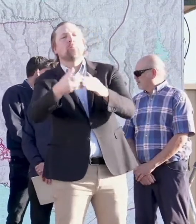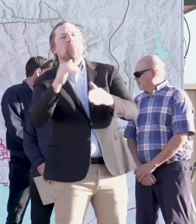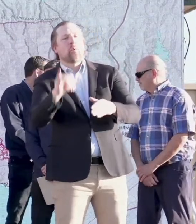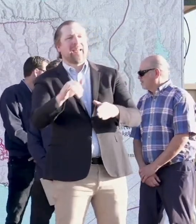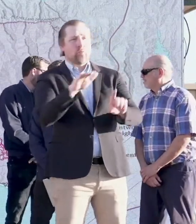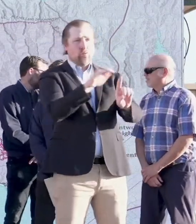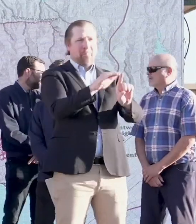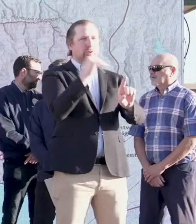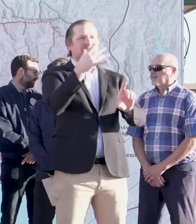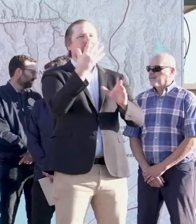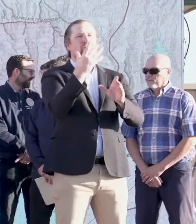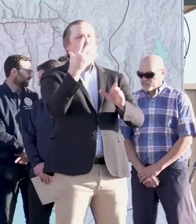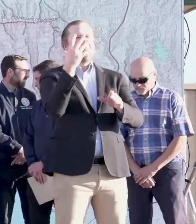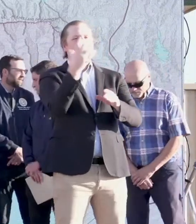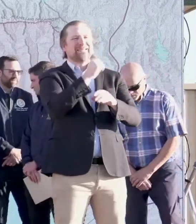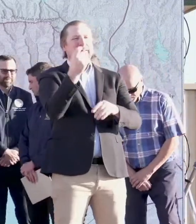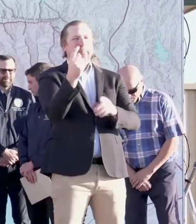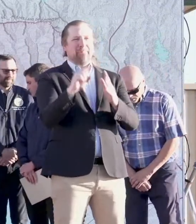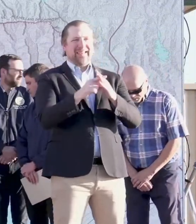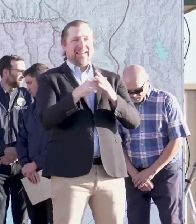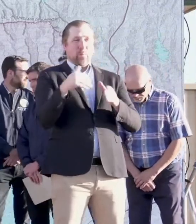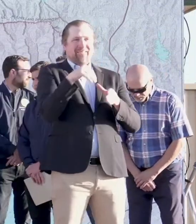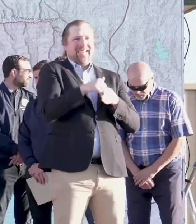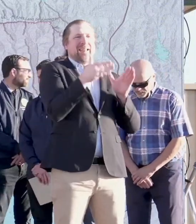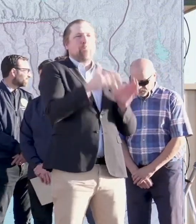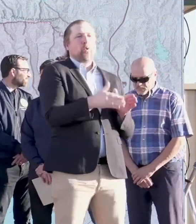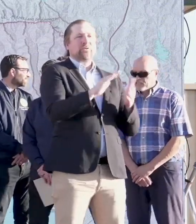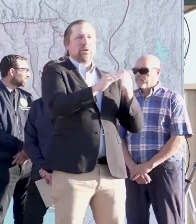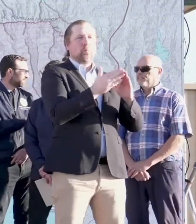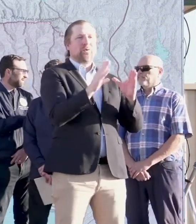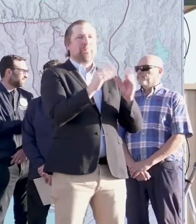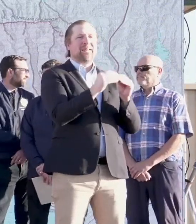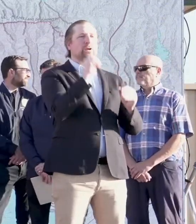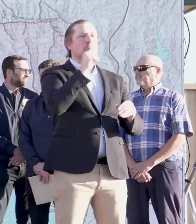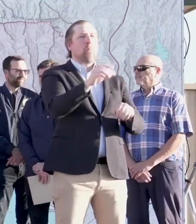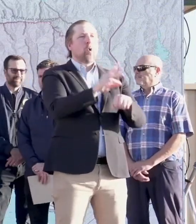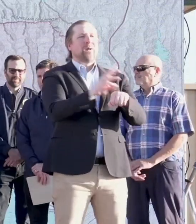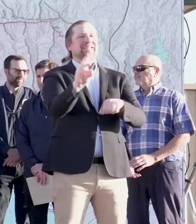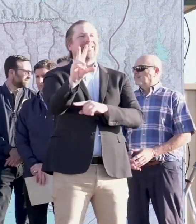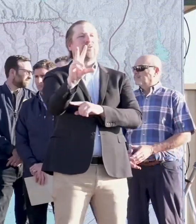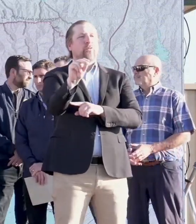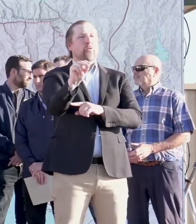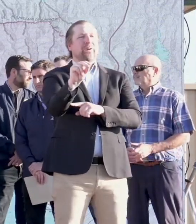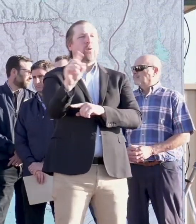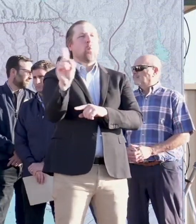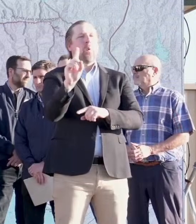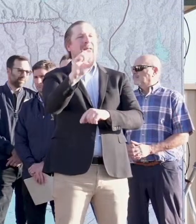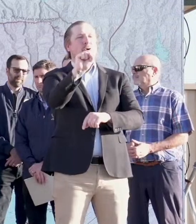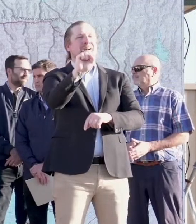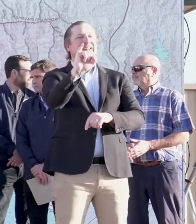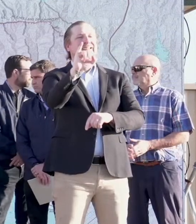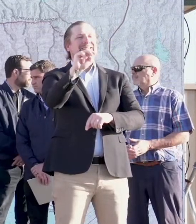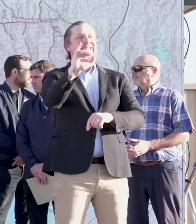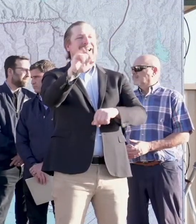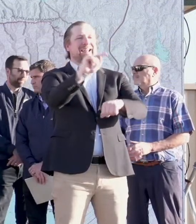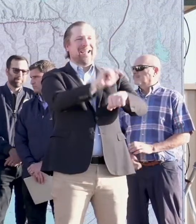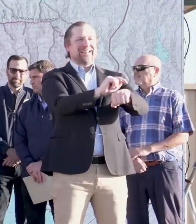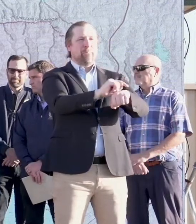at the beginning. We will have an in-person community meeting tomorrow at 6:30. This is going to be at the Sinai Temple,